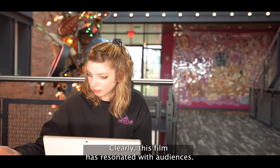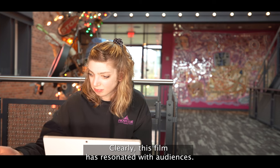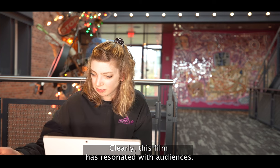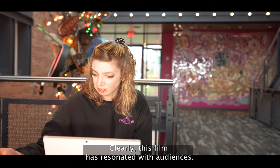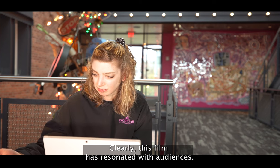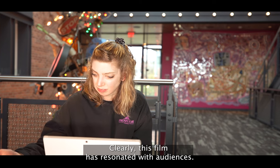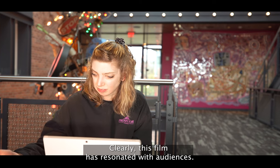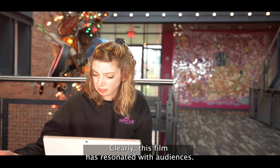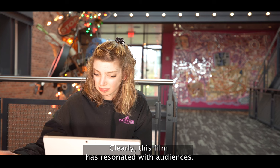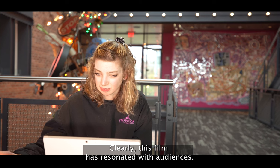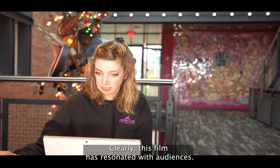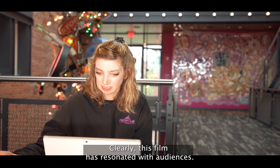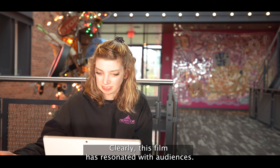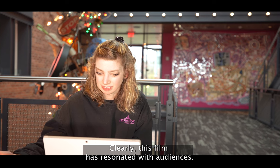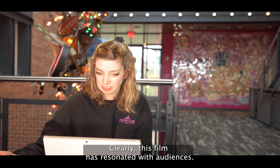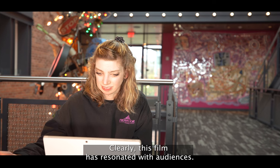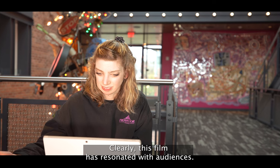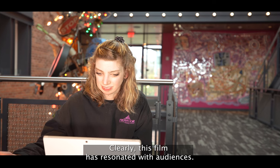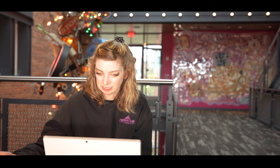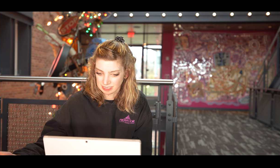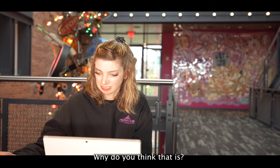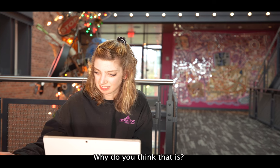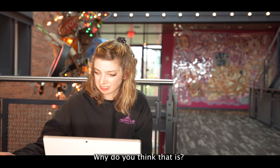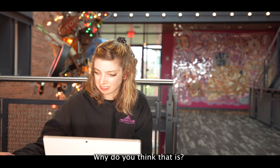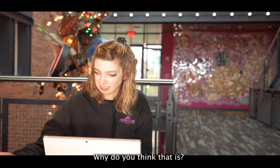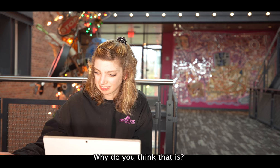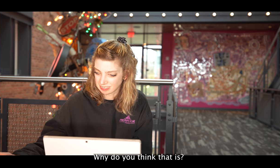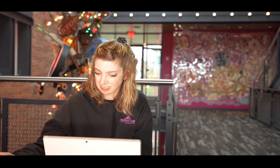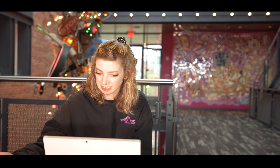Clearly, this film has resonated with audiences. Why do you think that is?